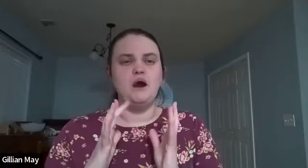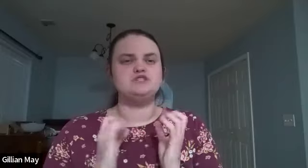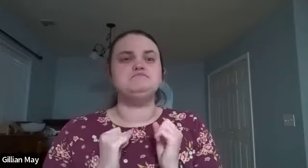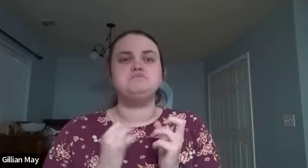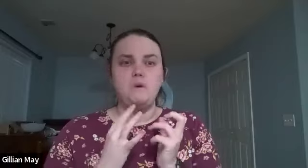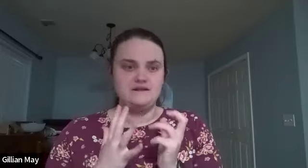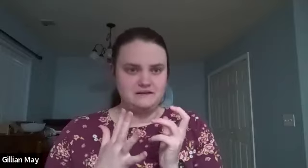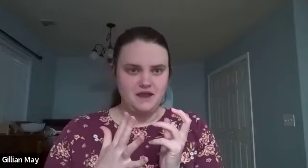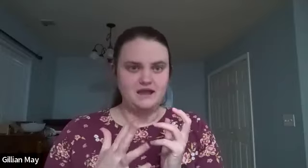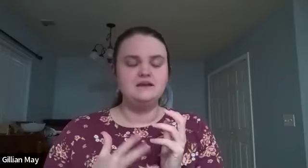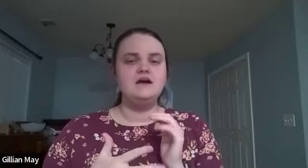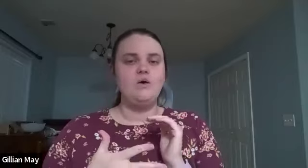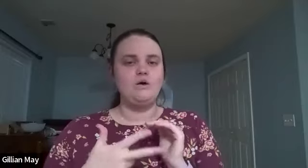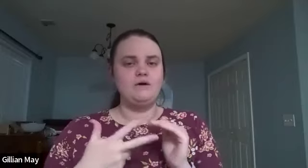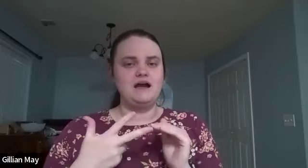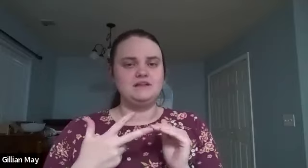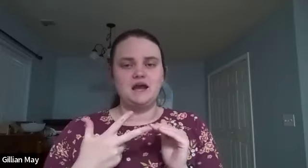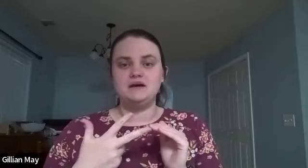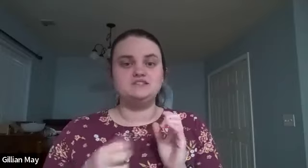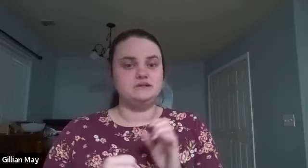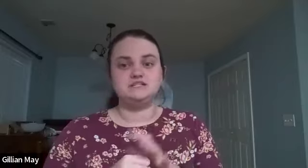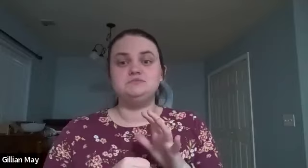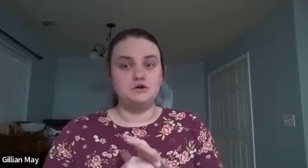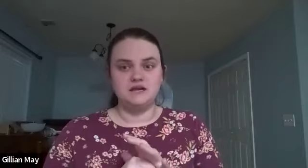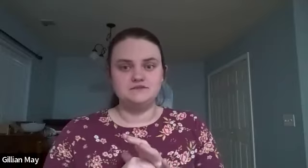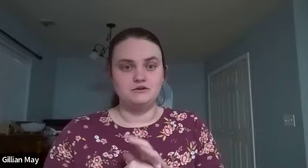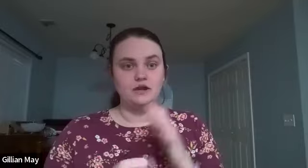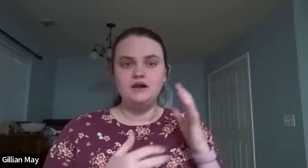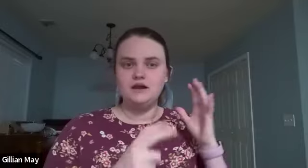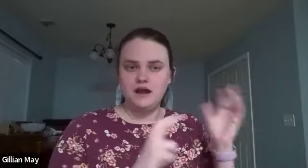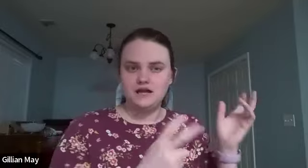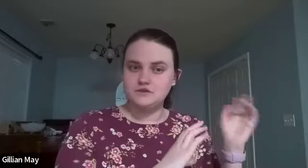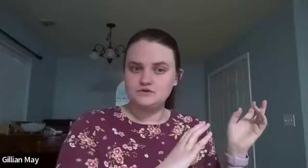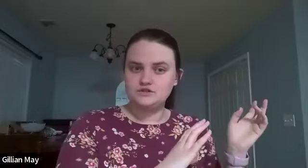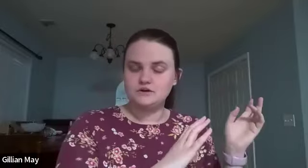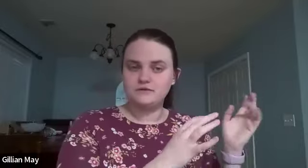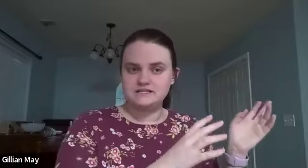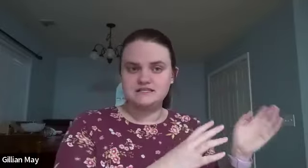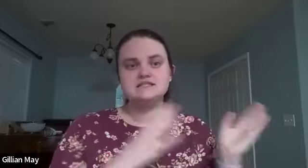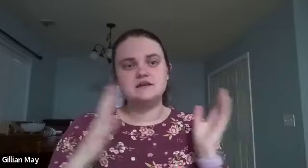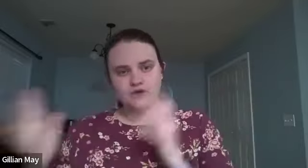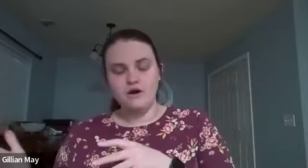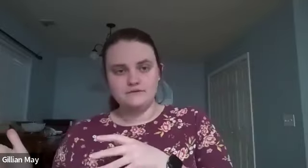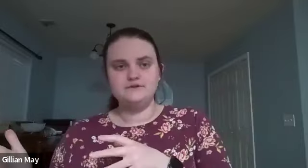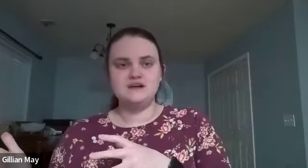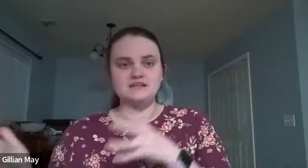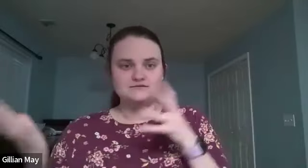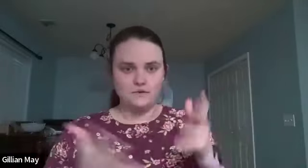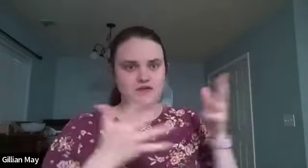just boiling mad. Or we'll have like, I'm about to explode, like I'm so angry. Kind of those sort of phrases. There are a few signs for that